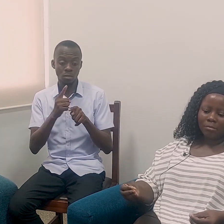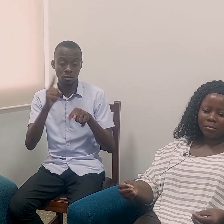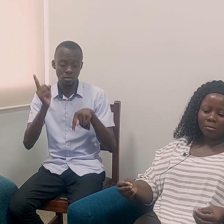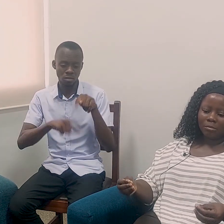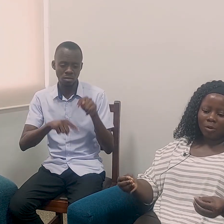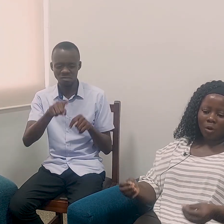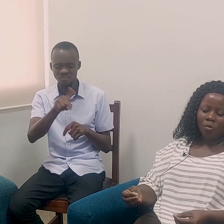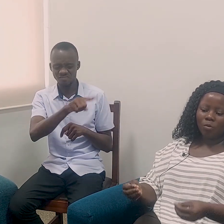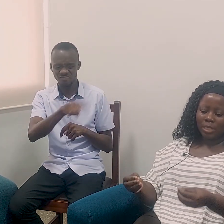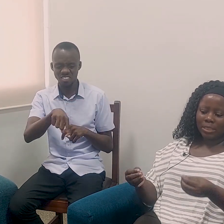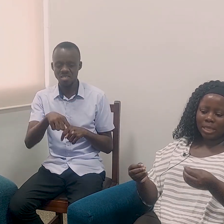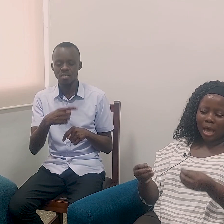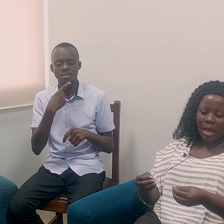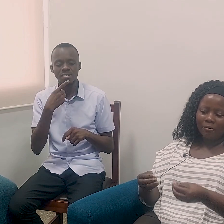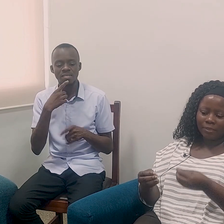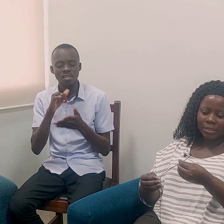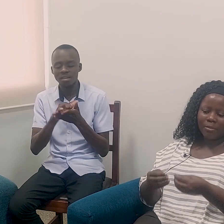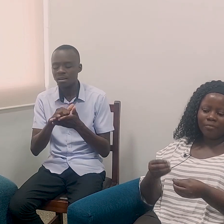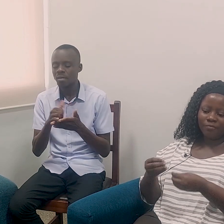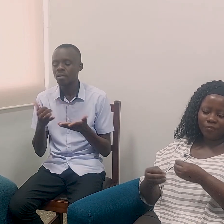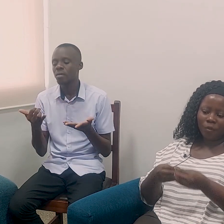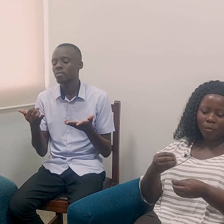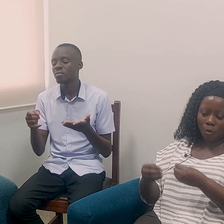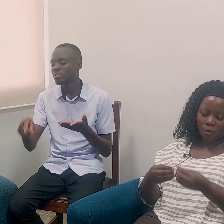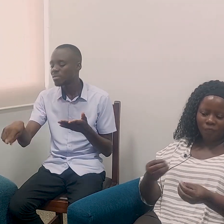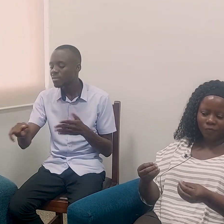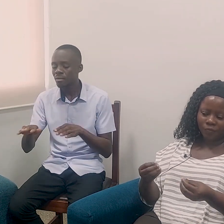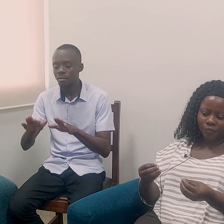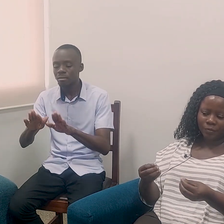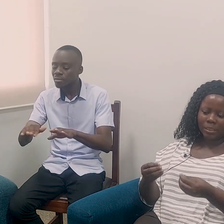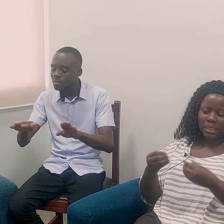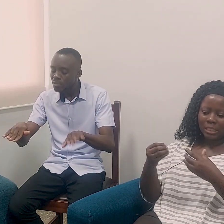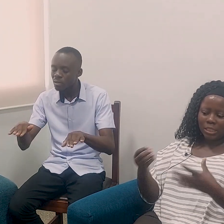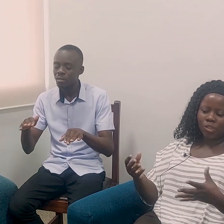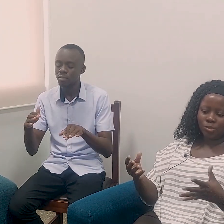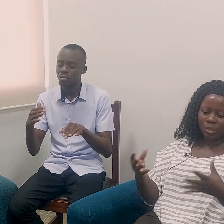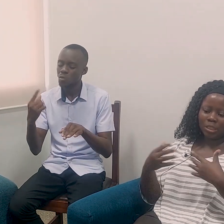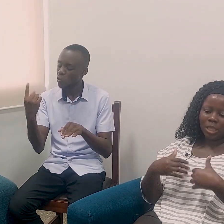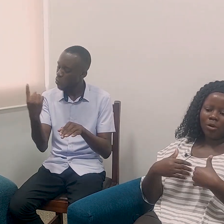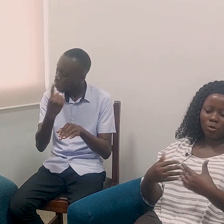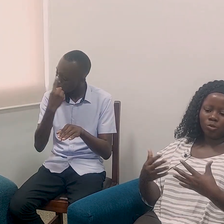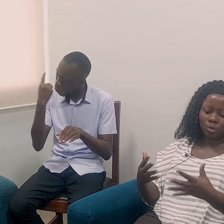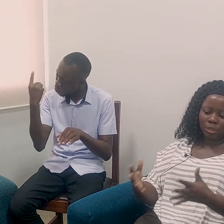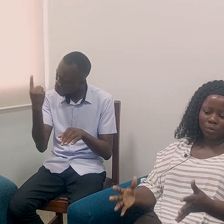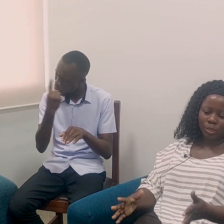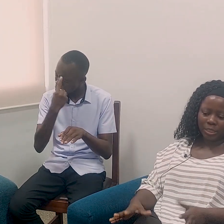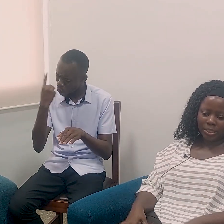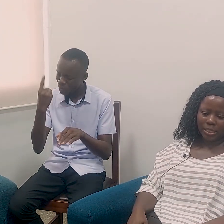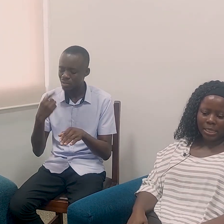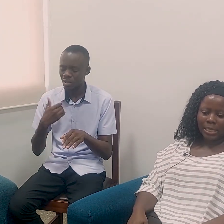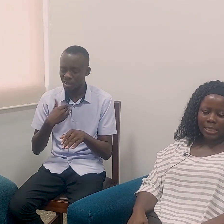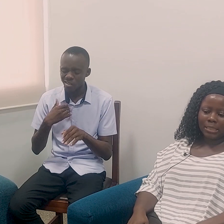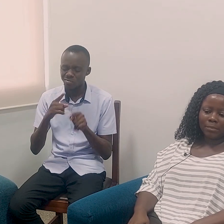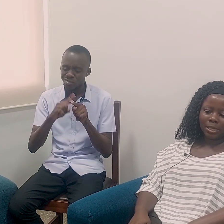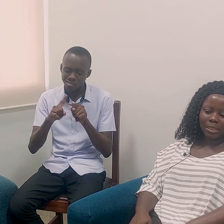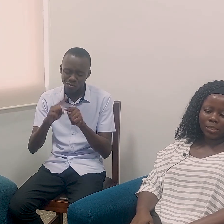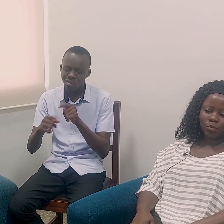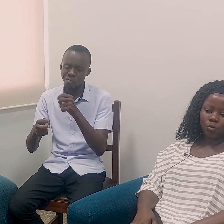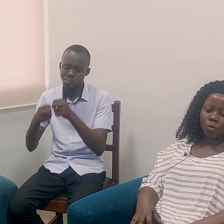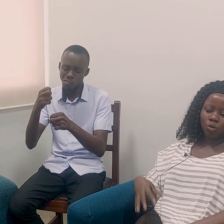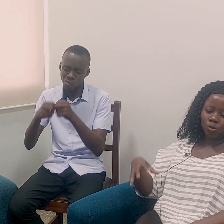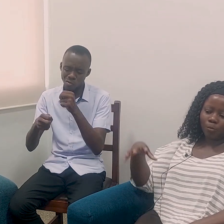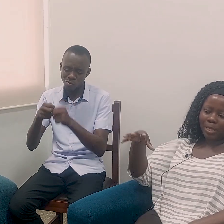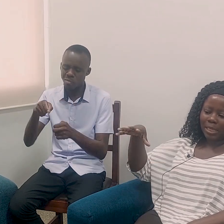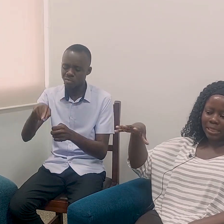children always have some form of issues they also deal with, in as much as